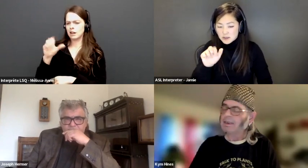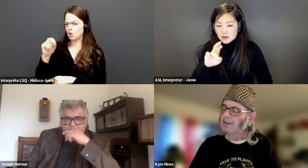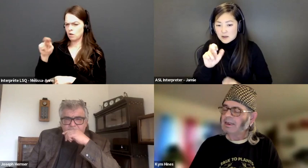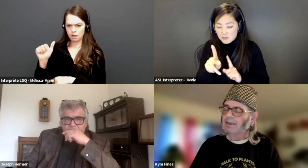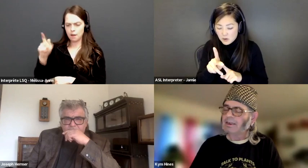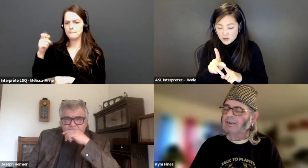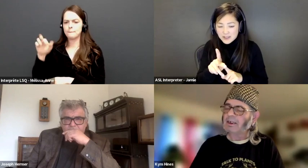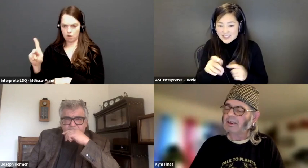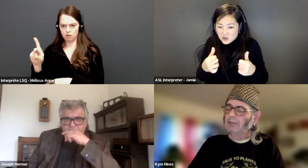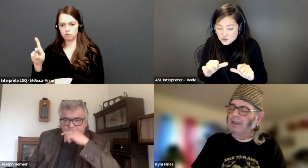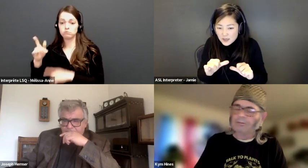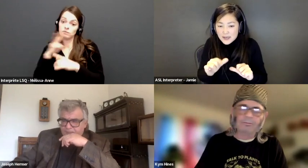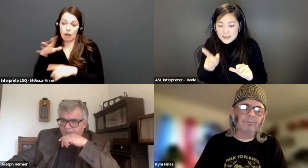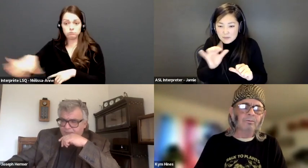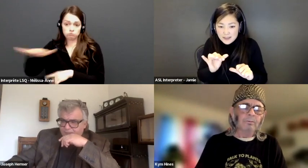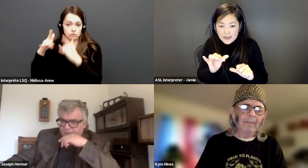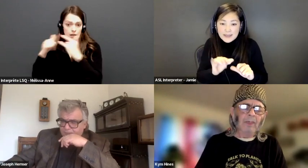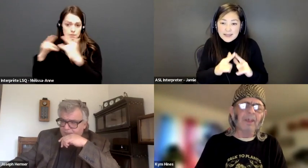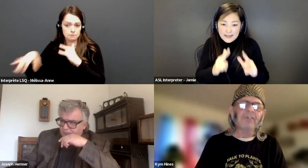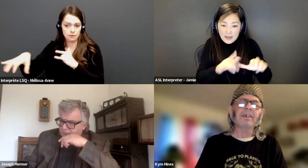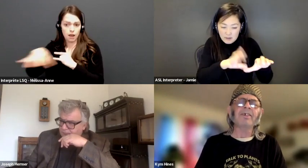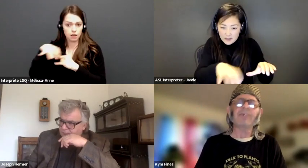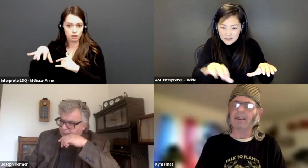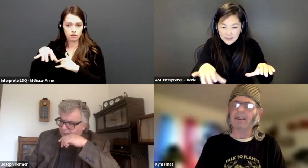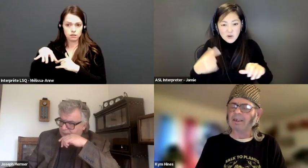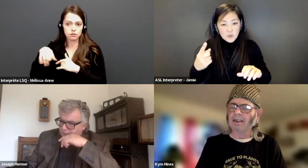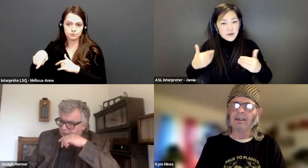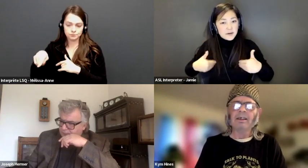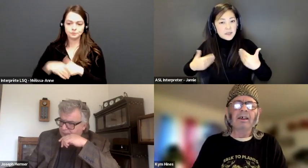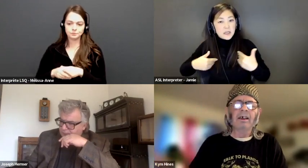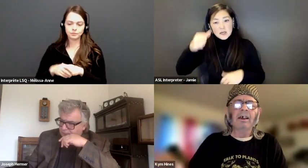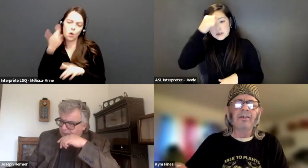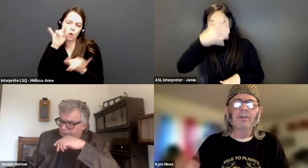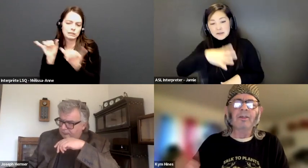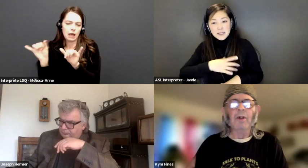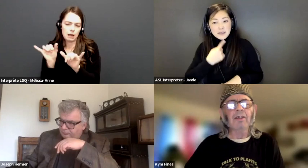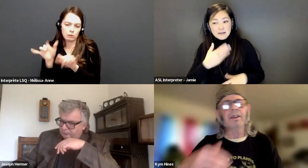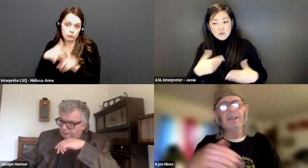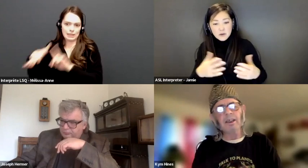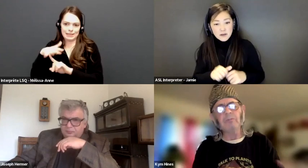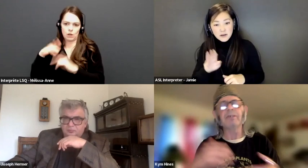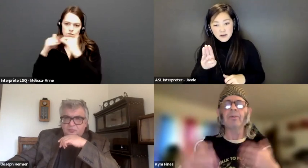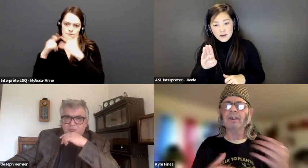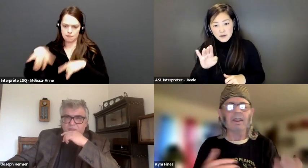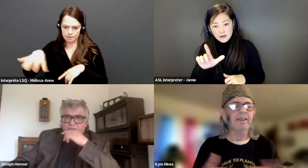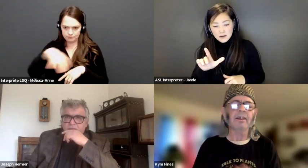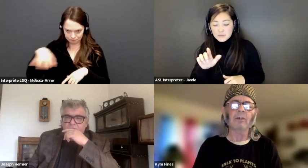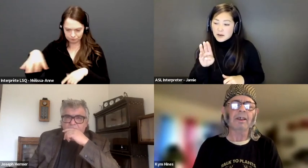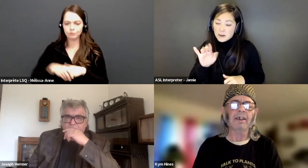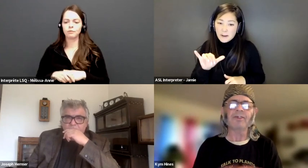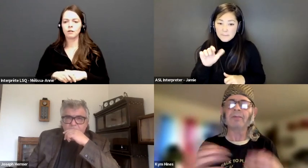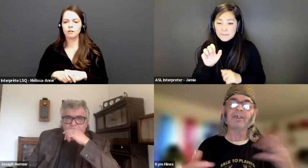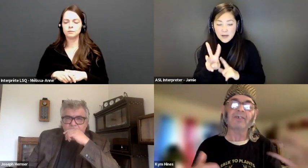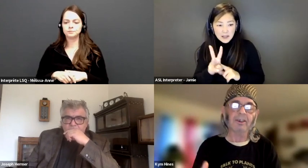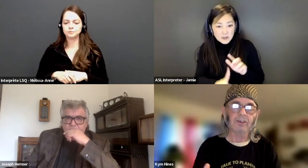encampment, and a young man basically said that the bylaw came, and every day they come,